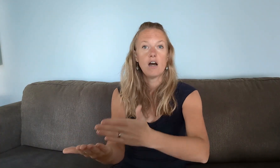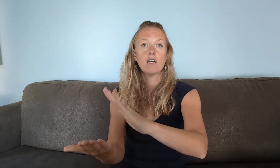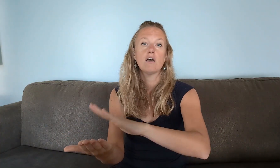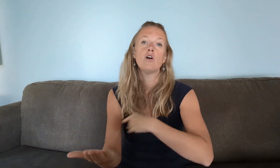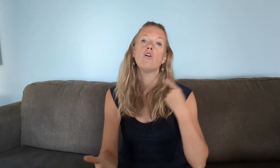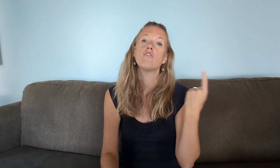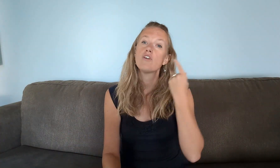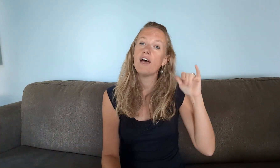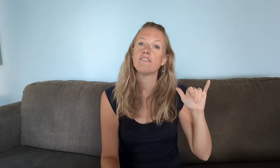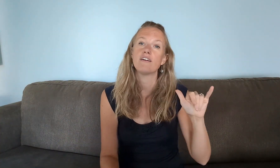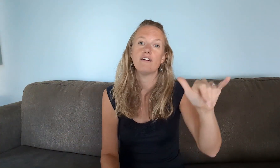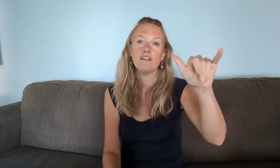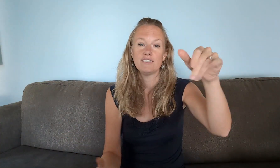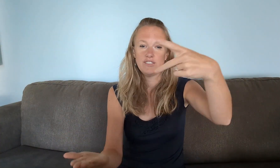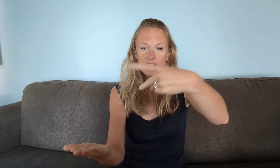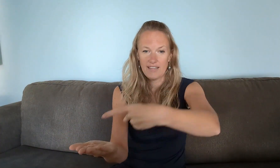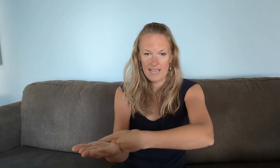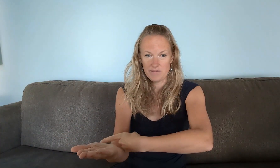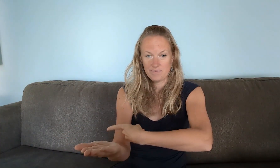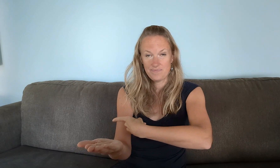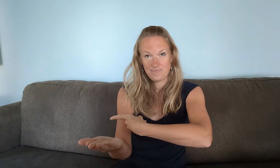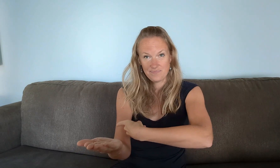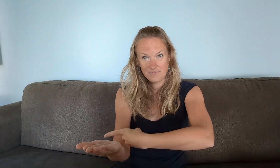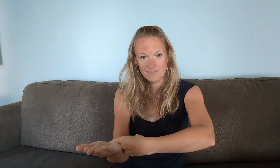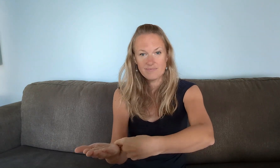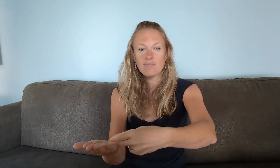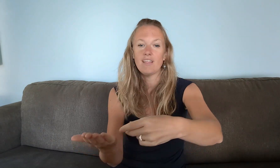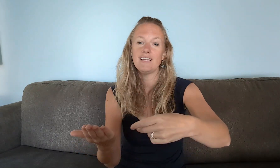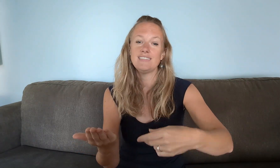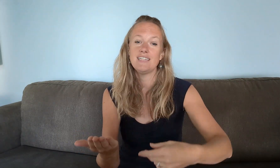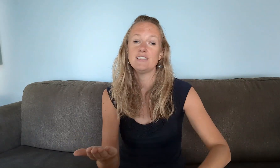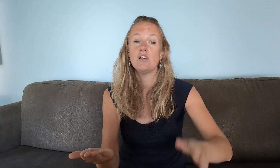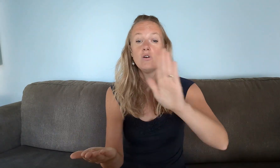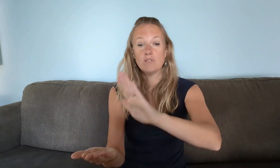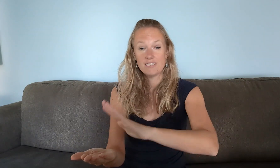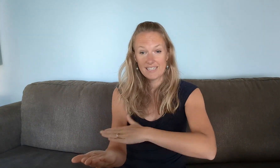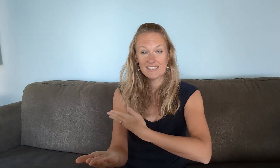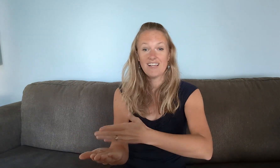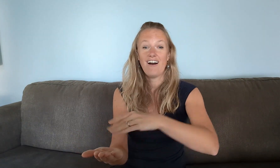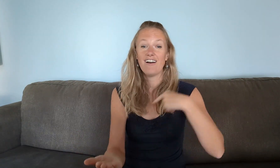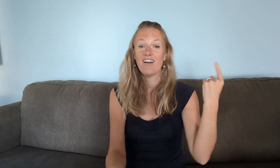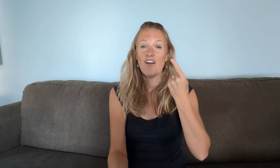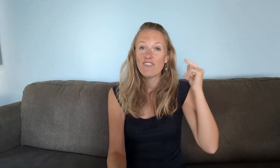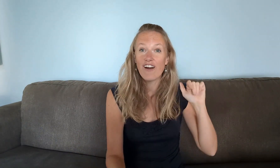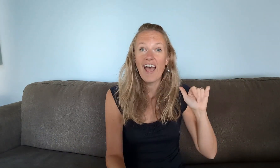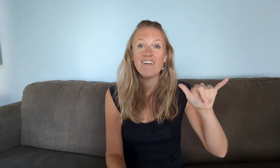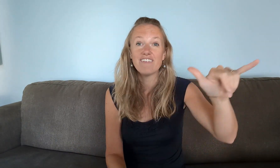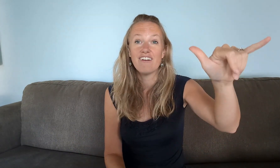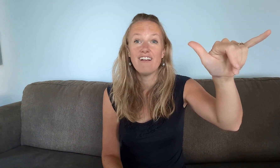song forever to the Lamb. And then it says, we'll sing a song forever, and